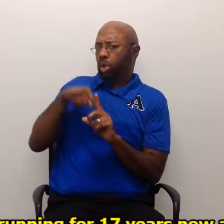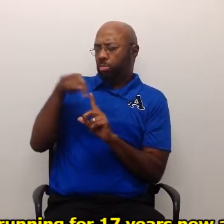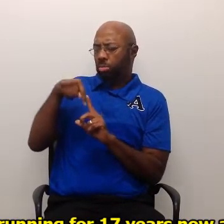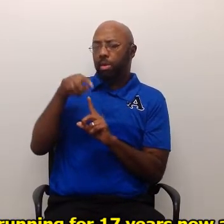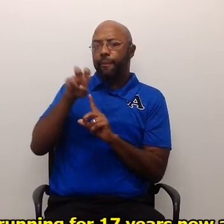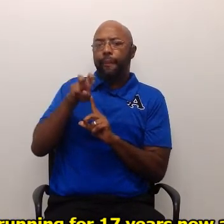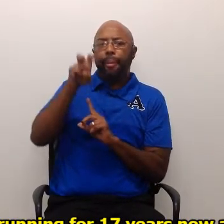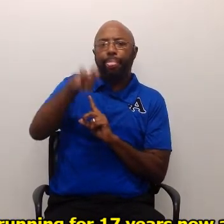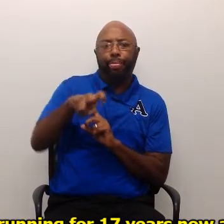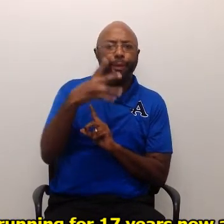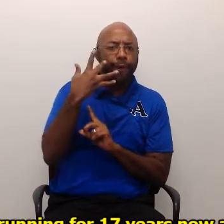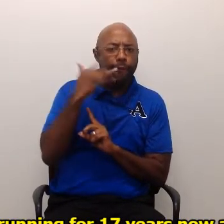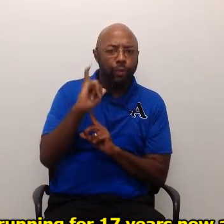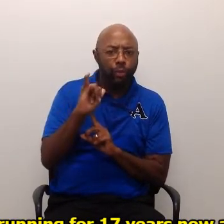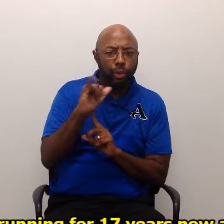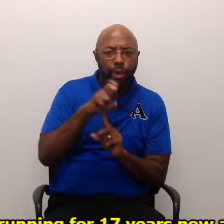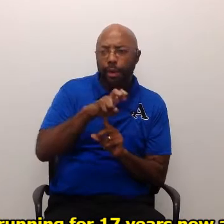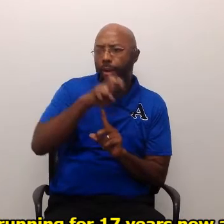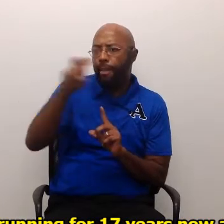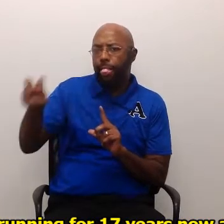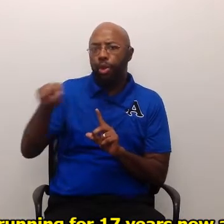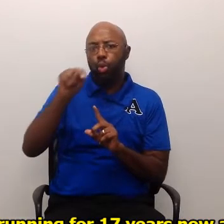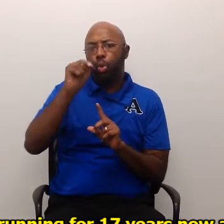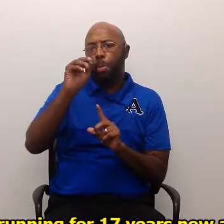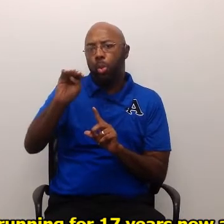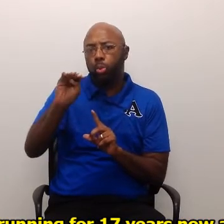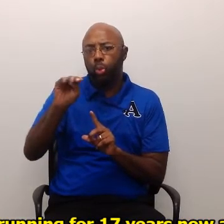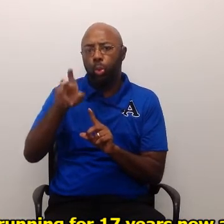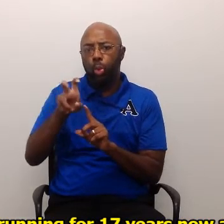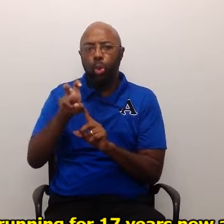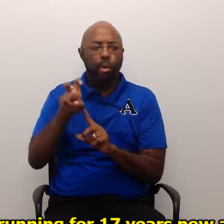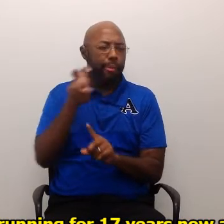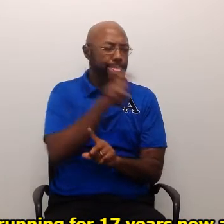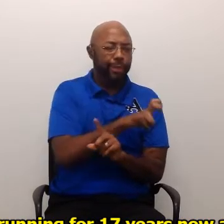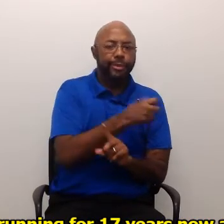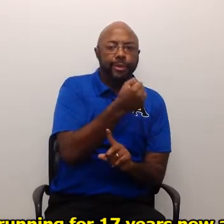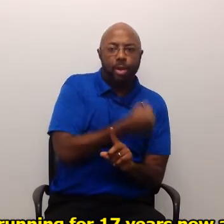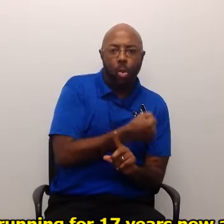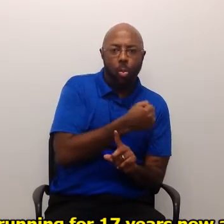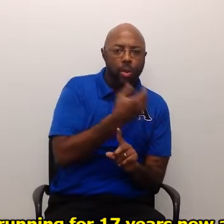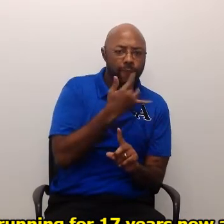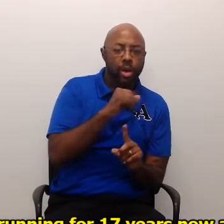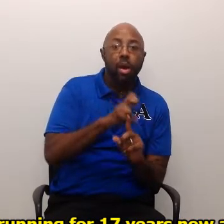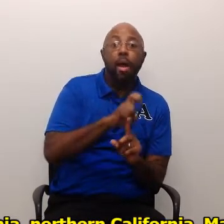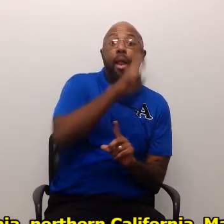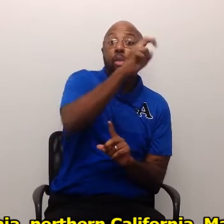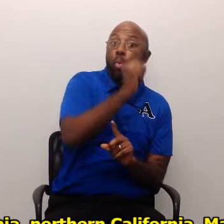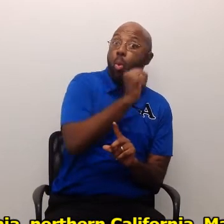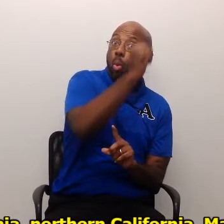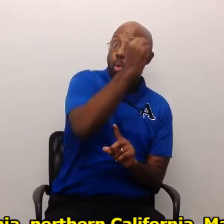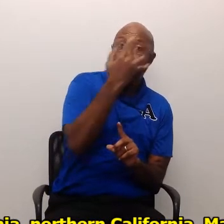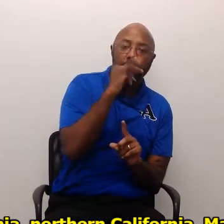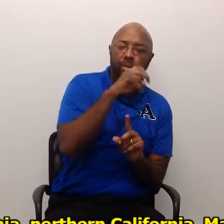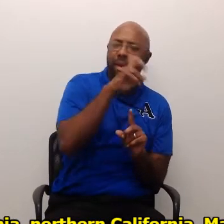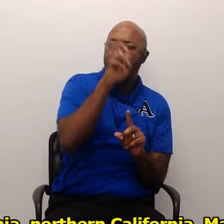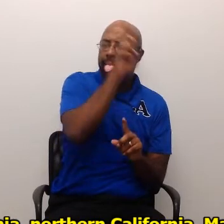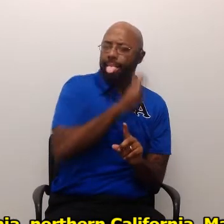now, and we've hosted it not only in Tucson, but we've also hosted it in Southern California,